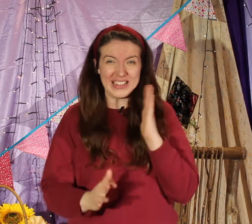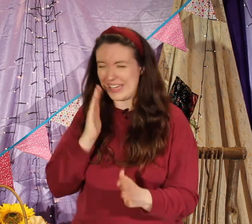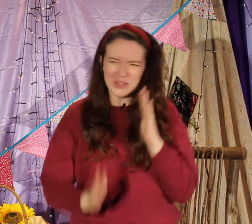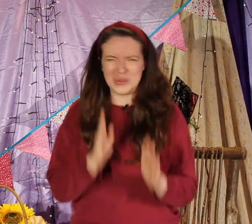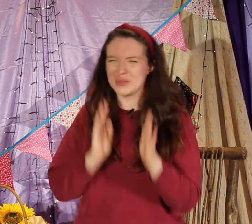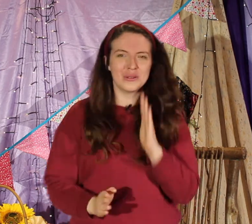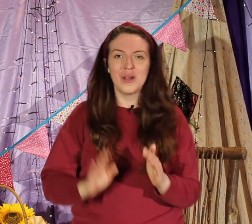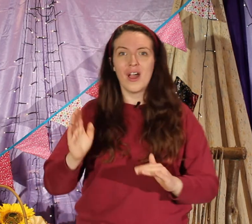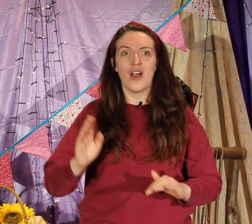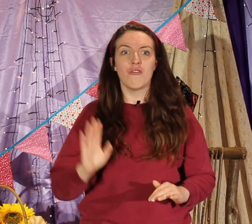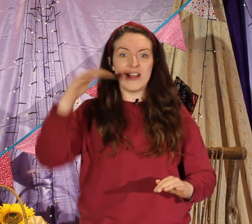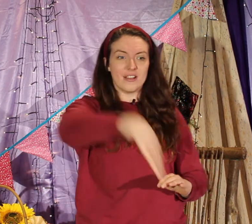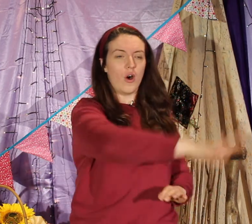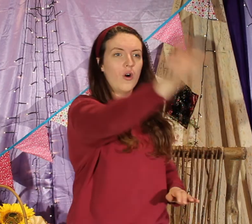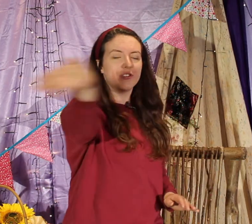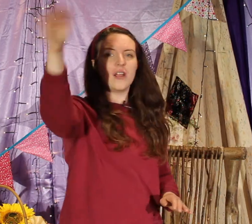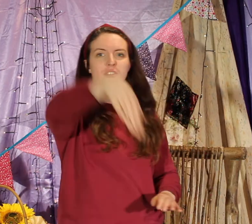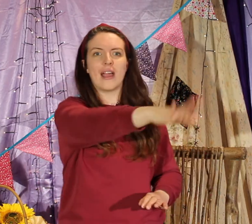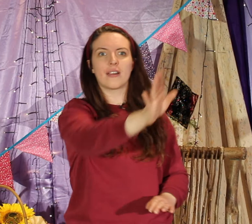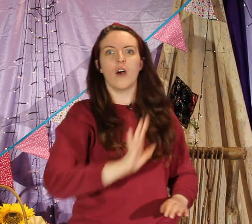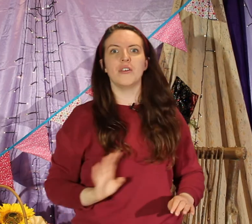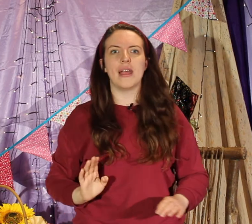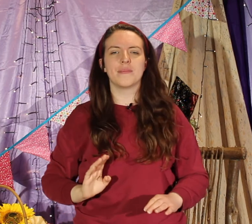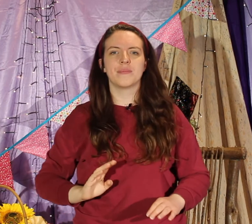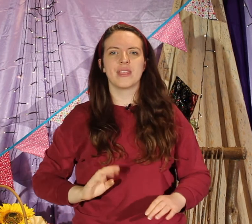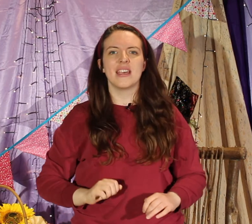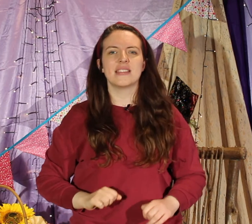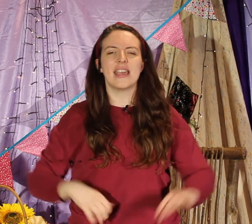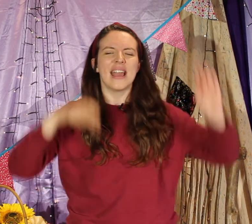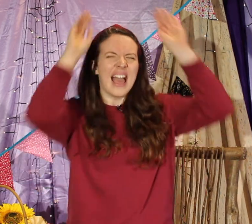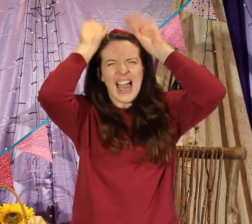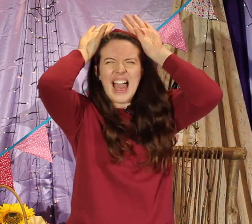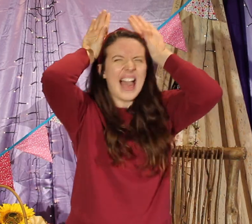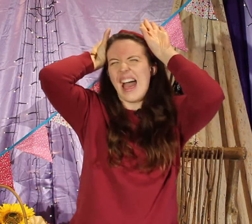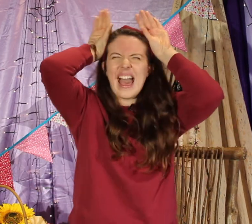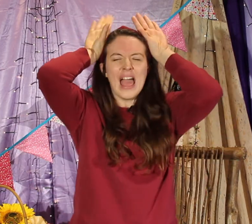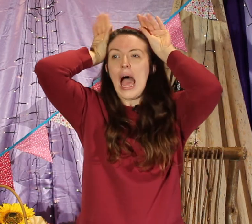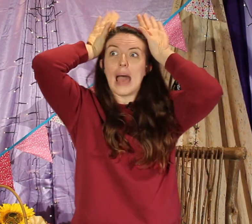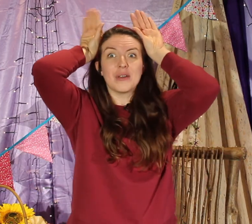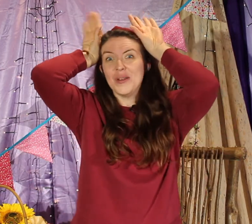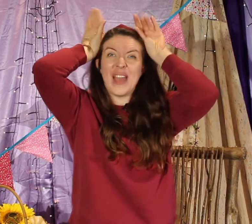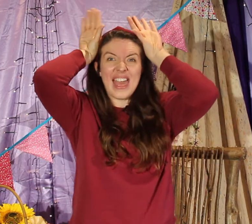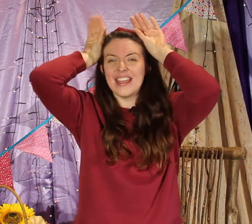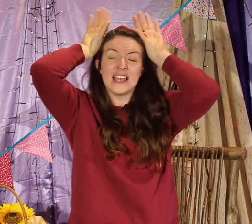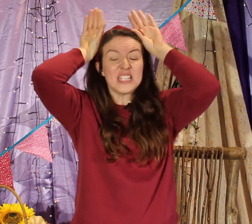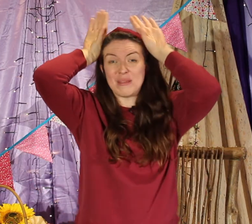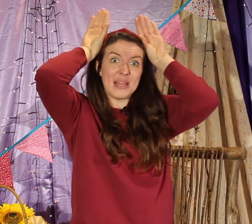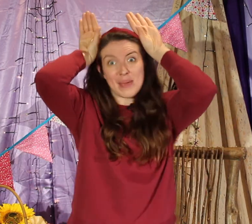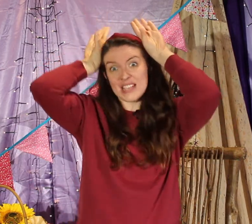quickly. Right all down the track, off he went, saying, ha ha ha ha, I'm gonna win. Speed and pace will